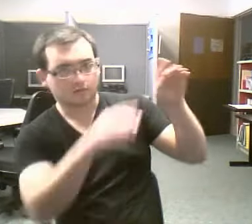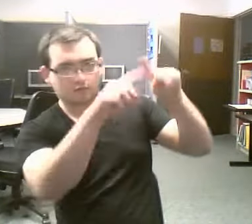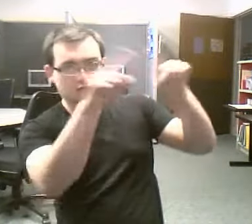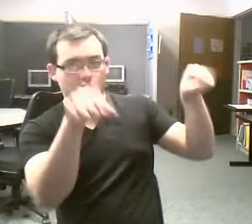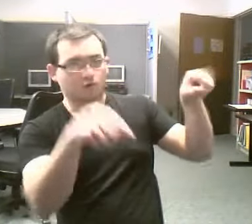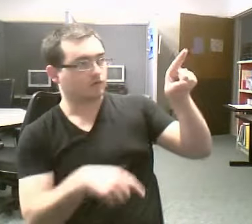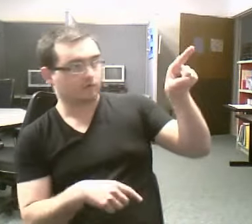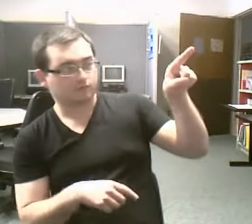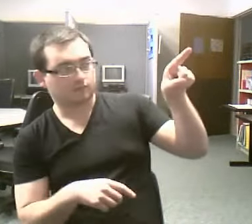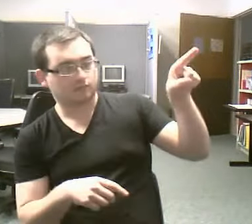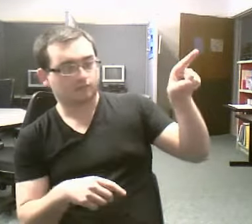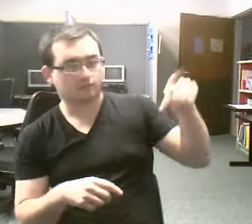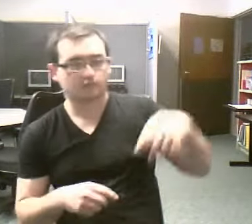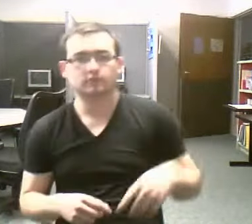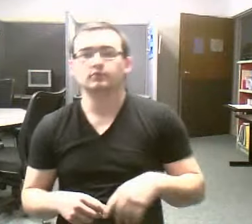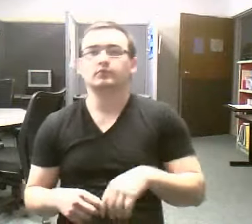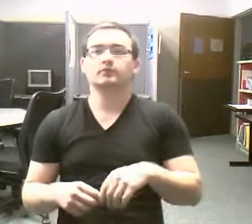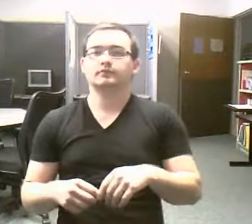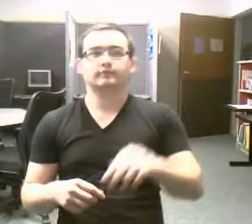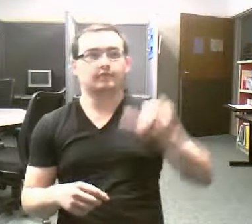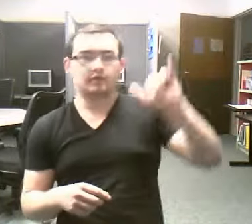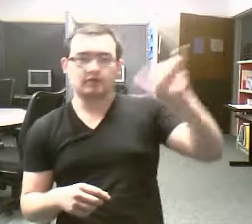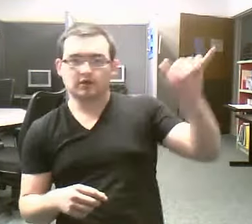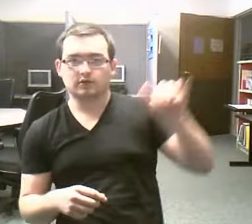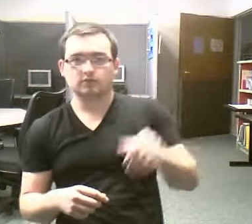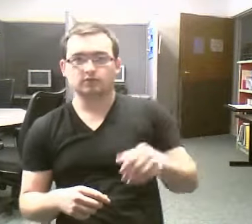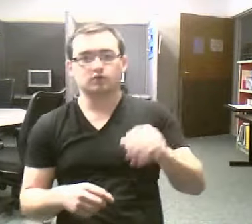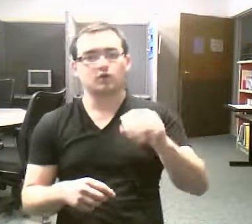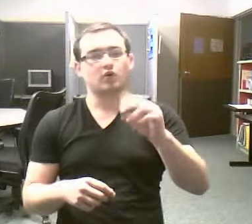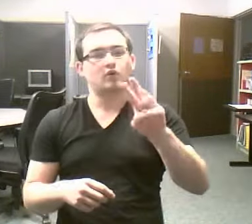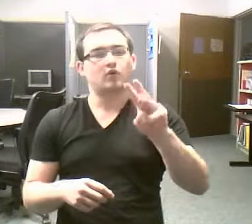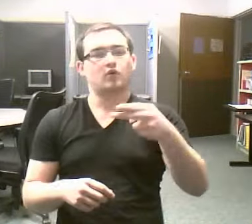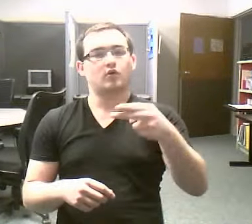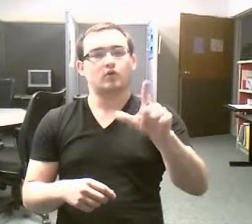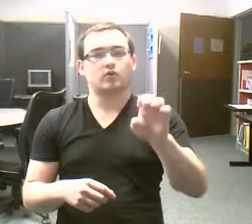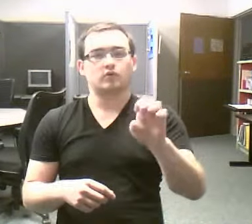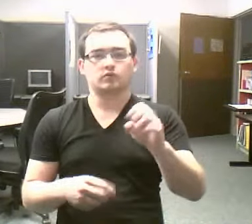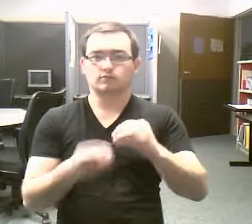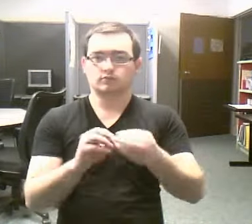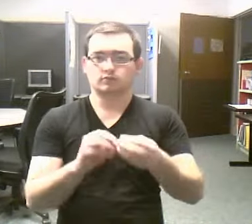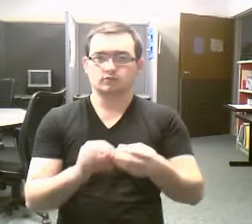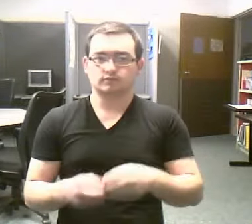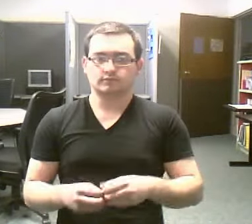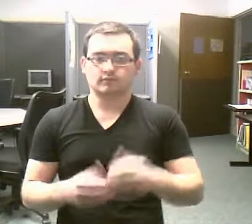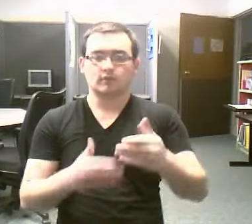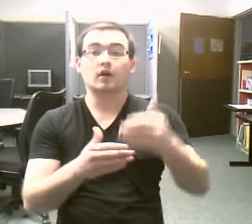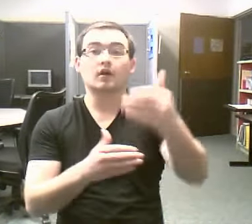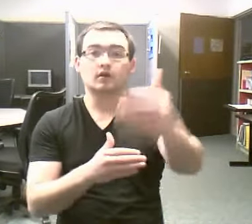So there are your whole numbers. After whole numbers, we start talking about integers.